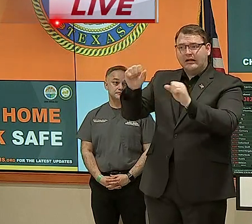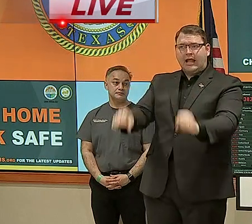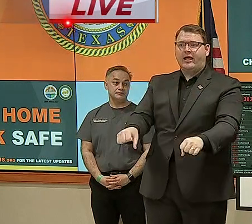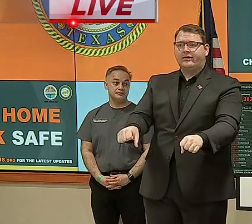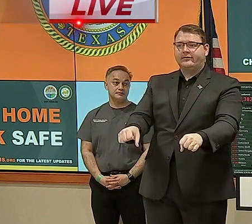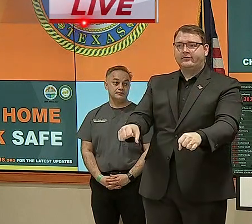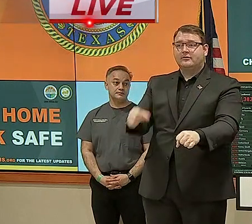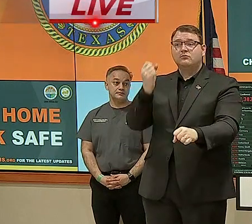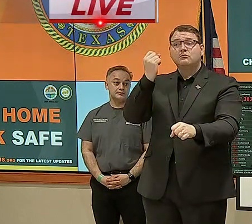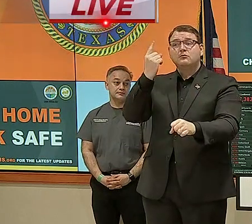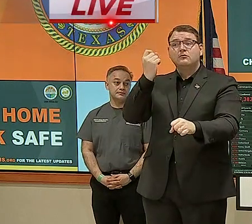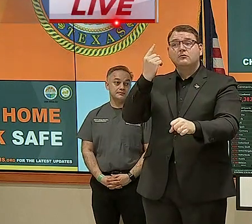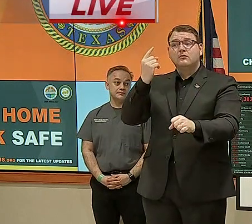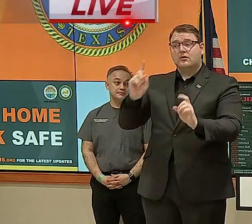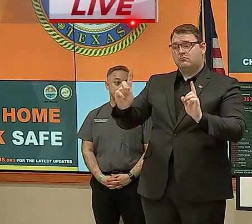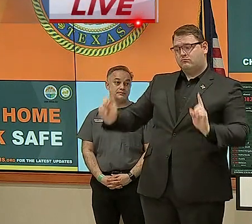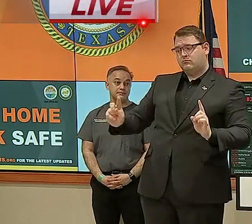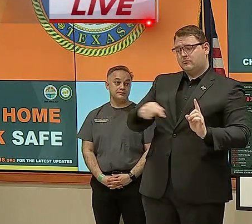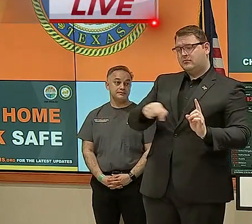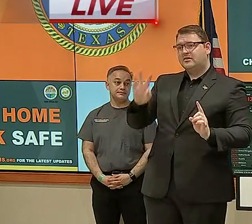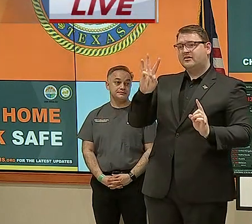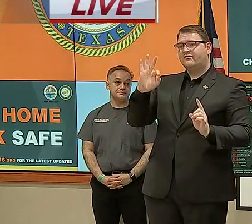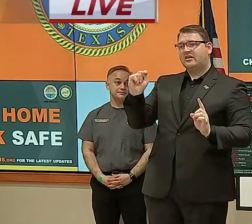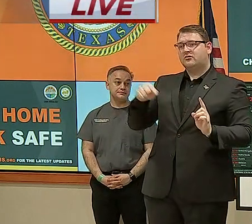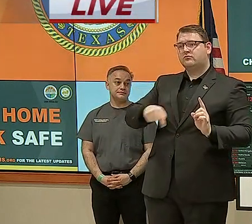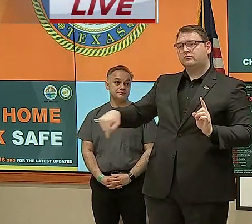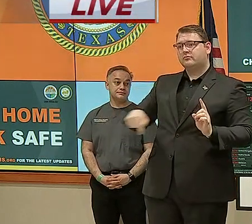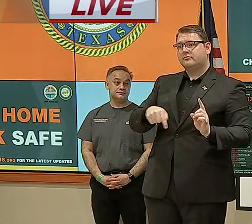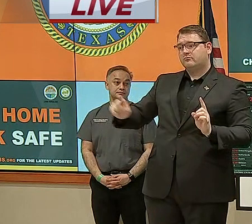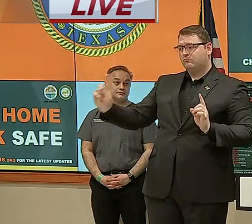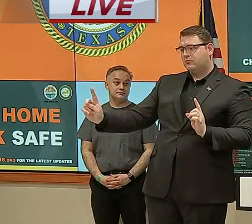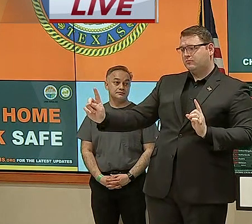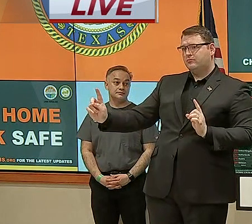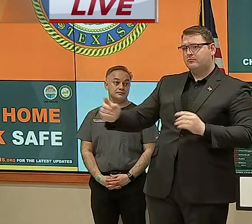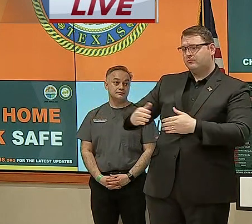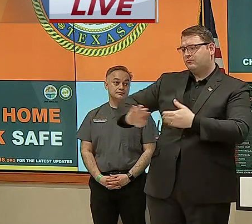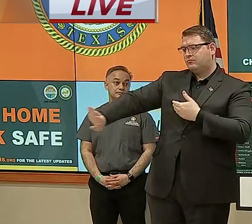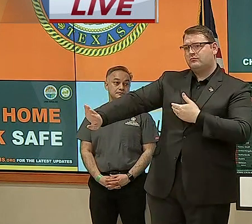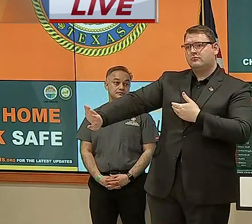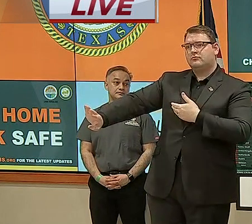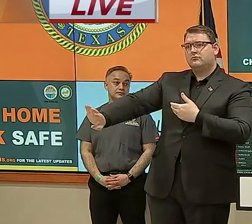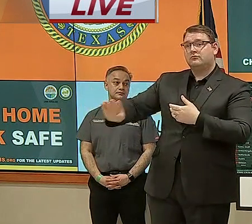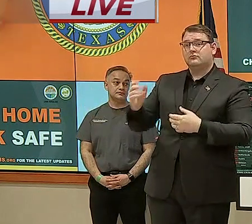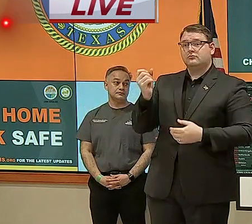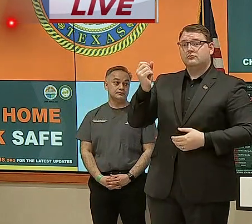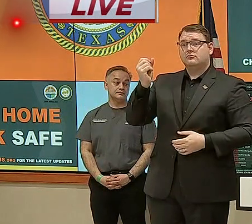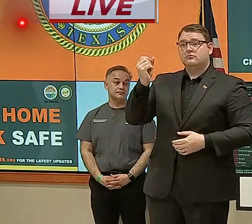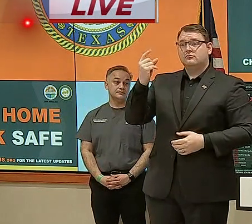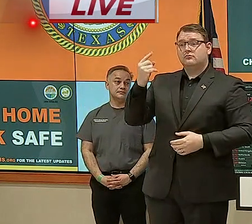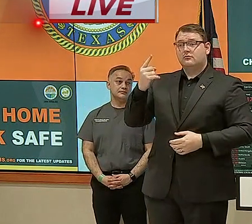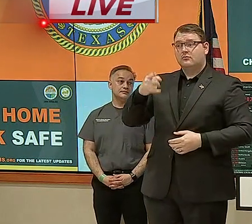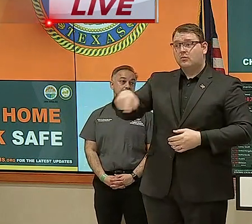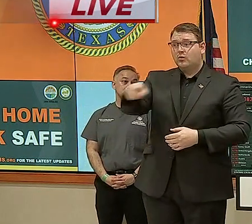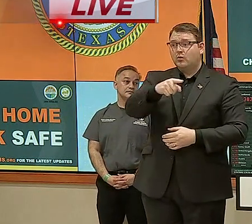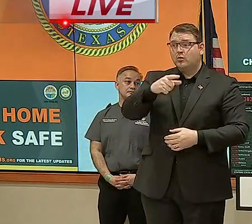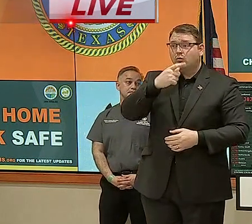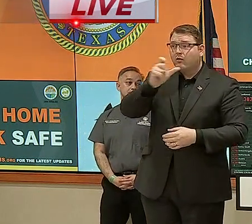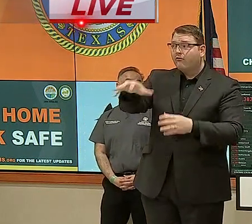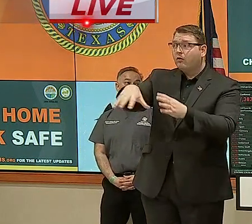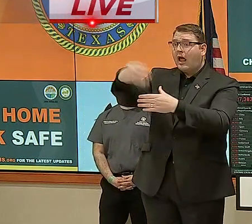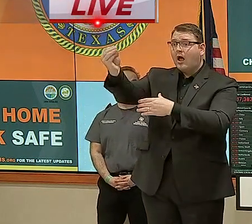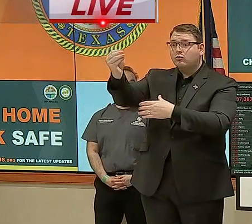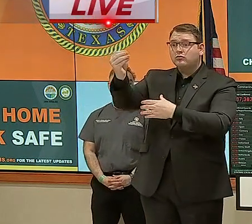to the extent that you can. But everybody else, work from home. Stay at home unless you must go out